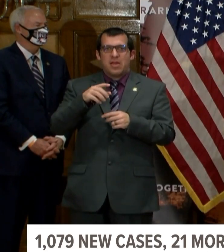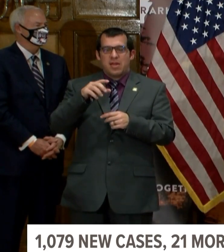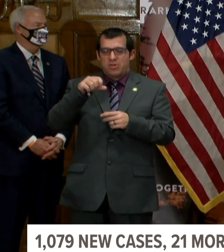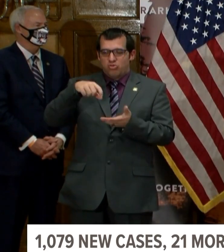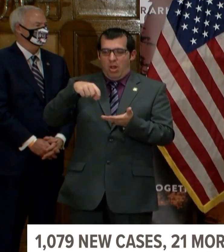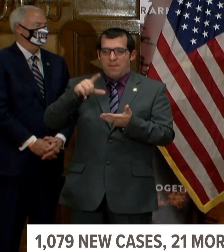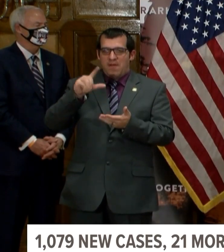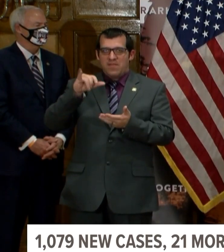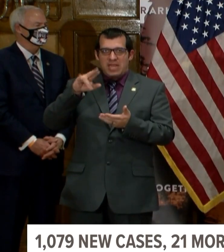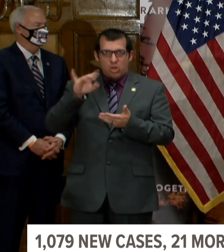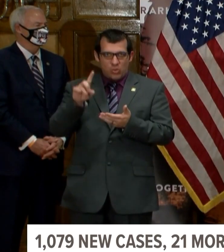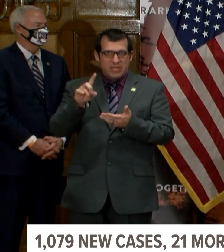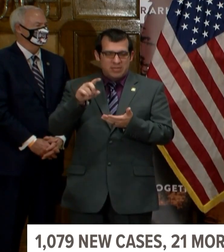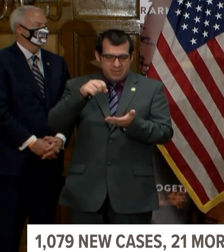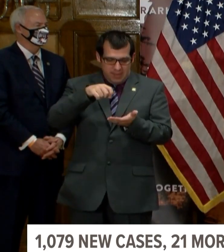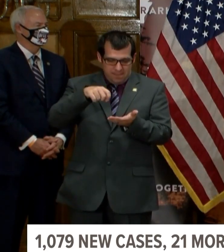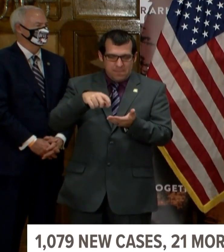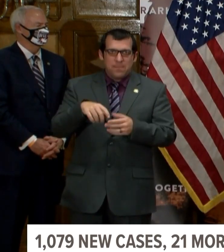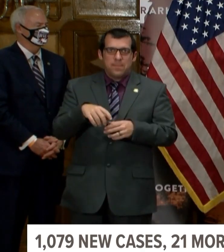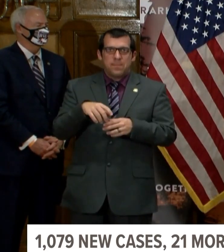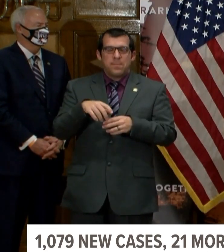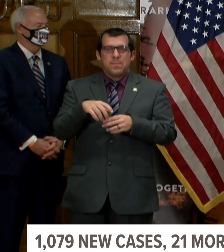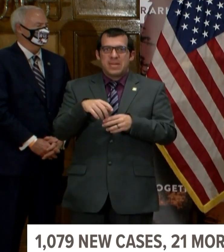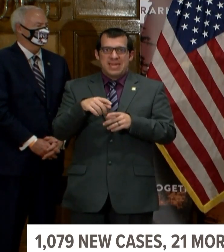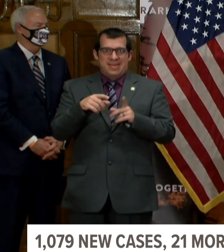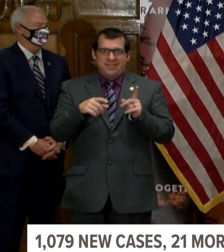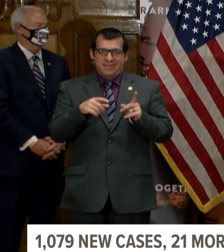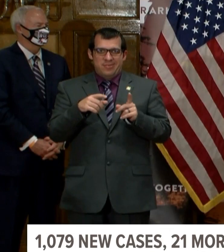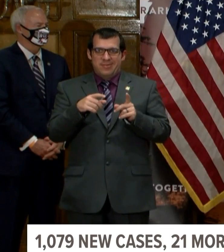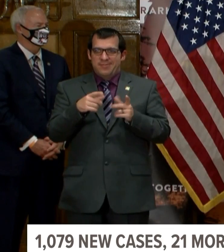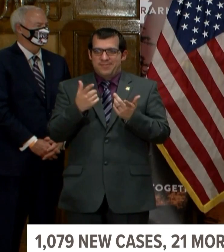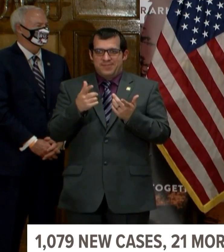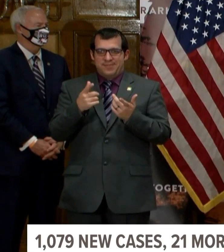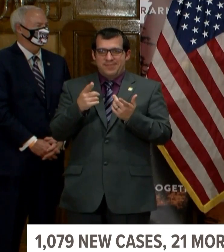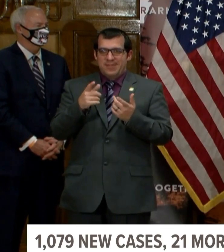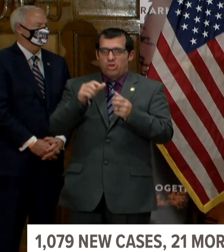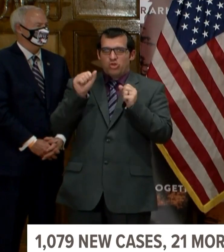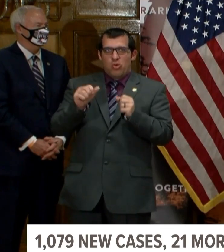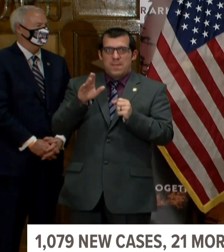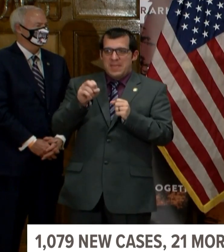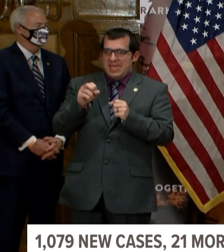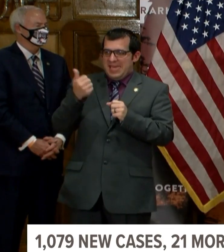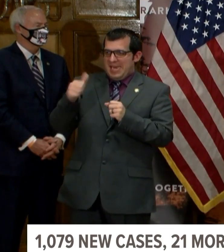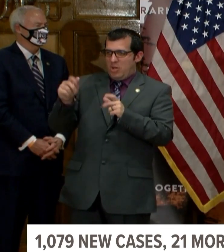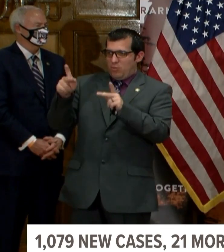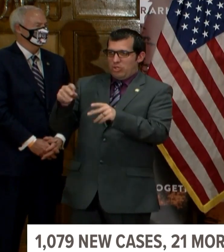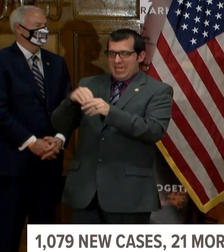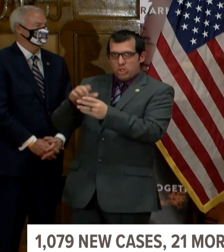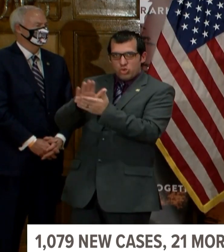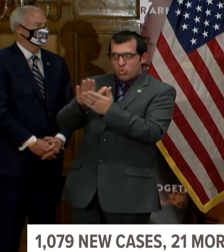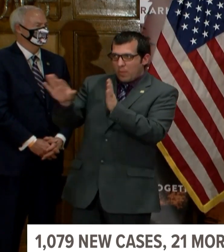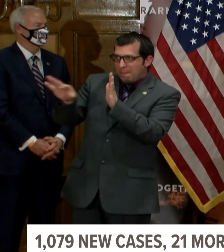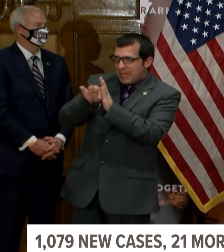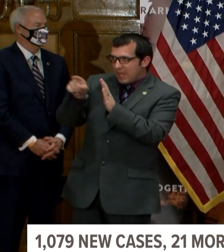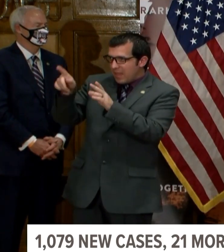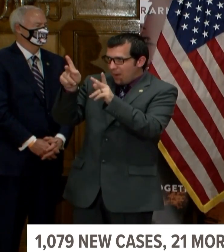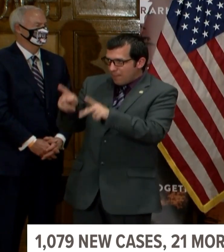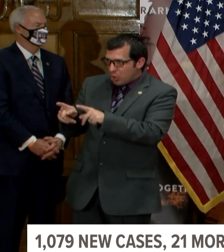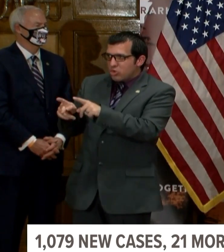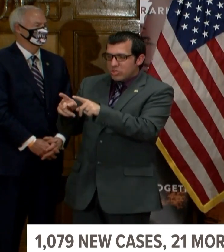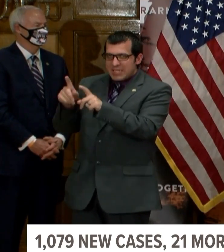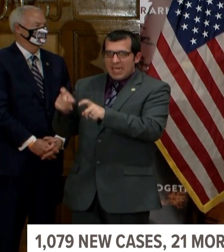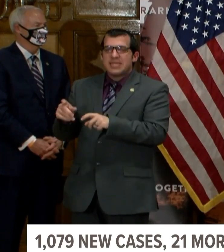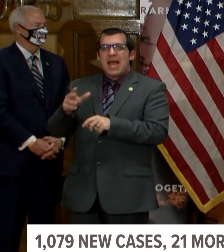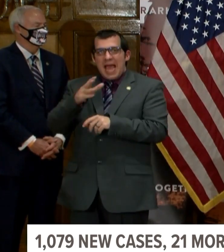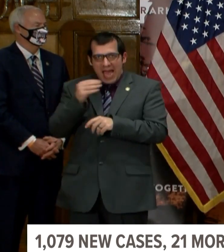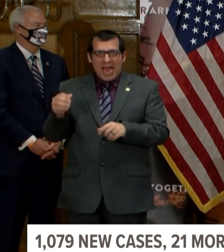on them. They can be done, as stated, by a person designated in the school. That's usually how we would do it, but